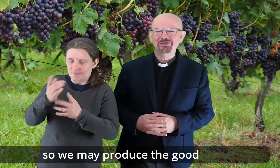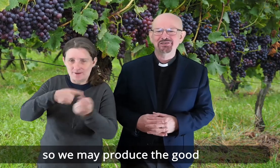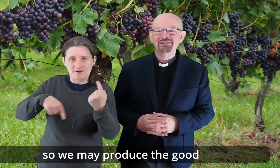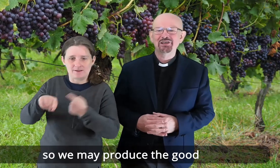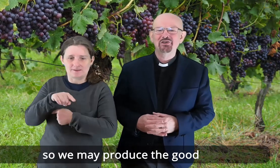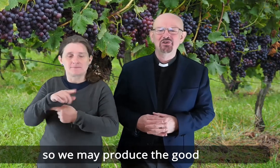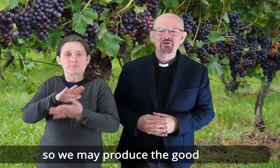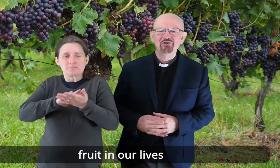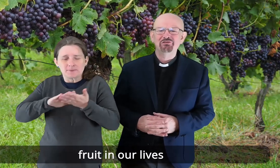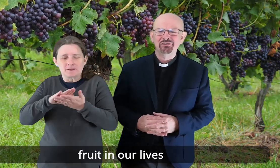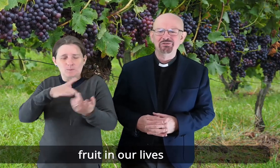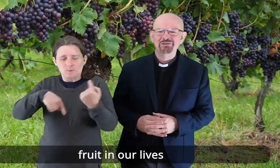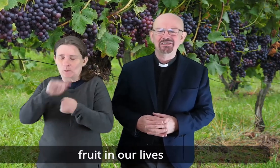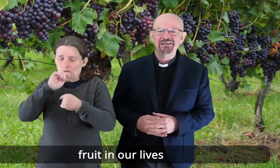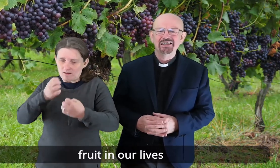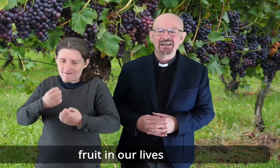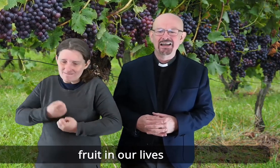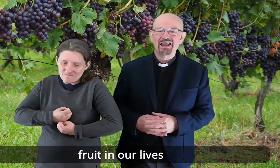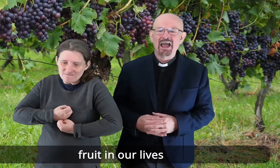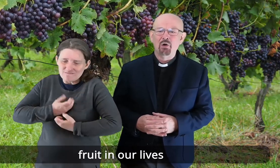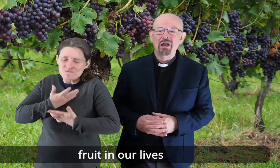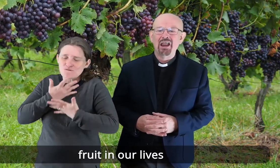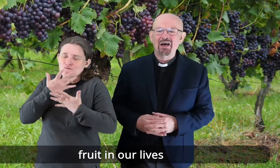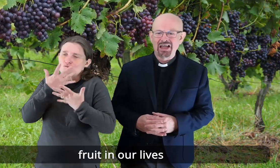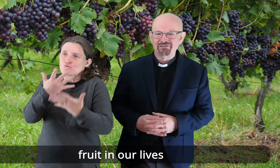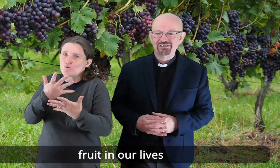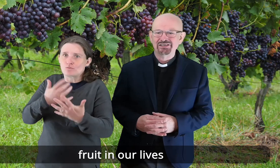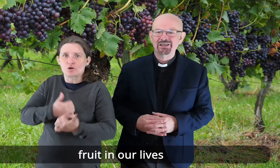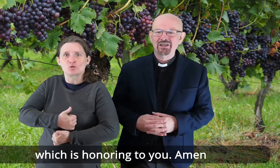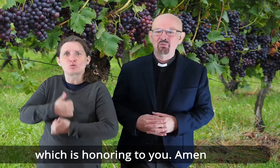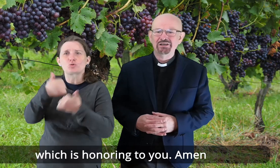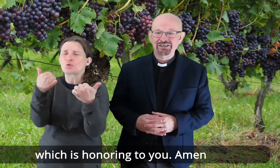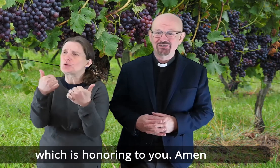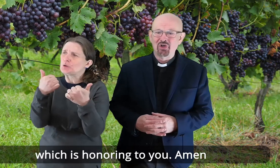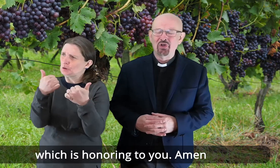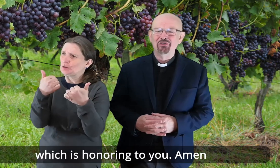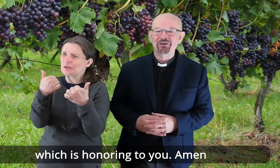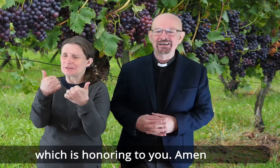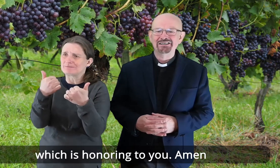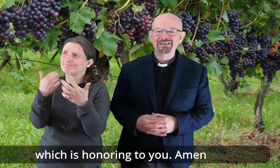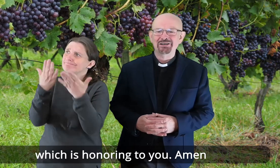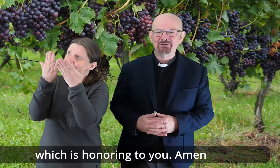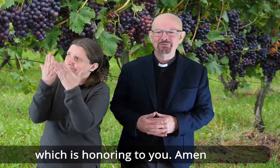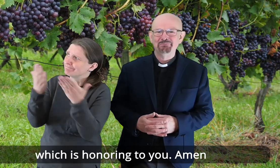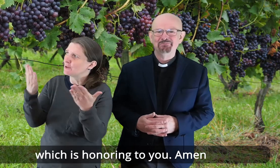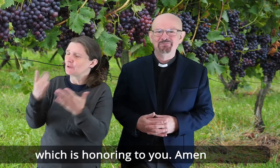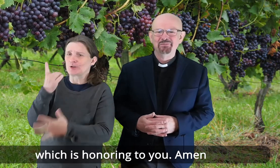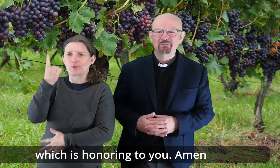the good fruit in our lives which is honouring to you. Amen.